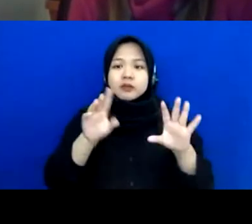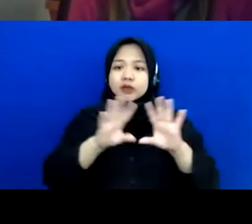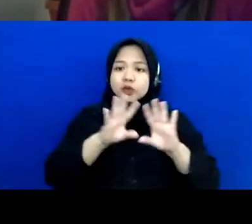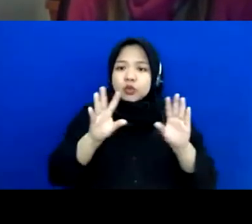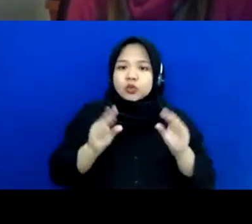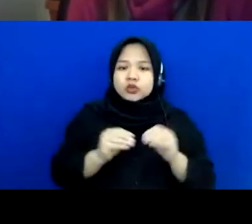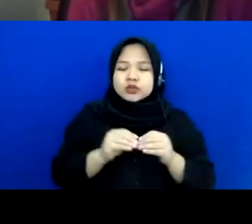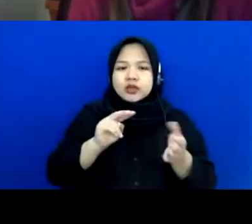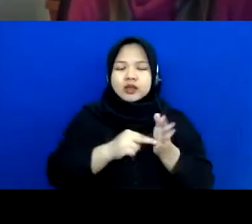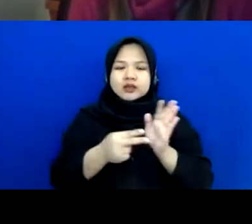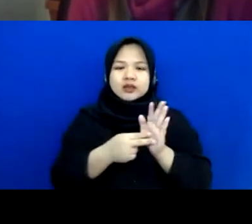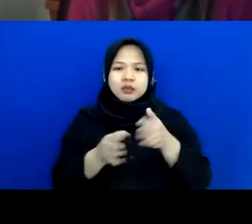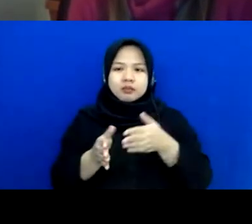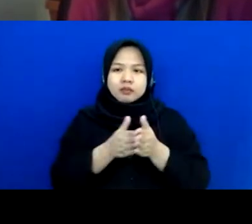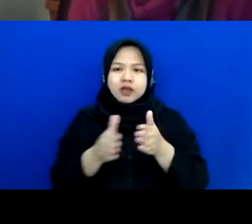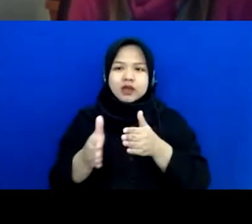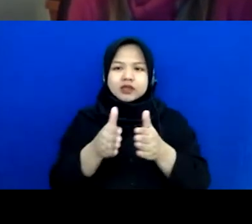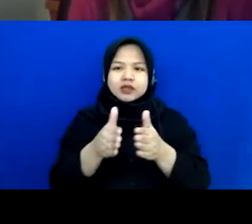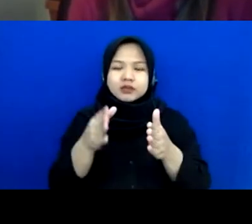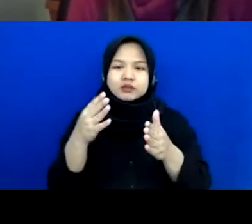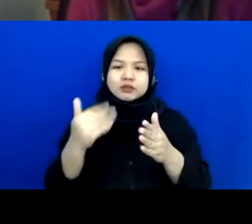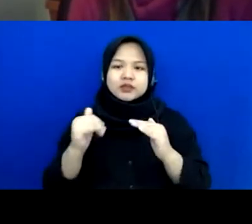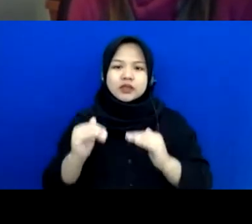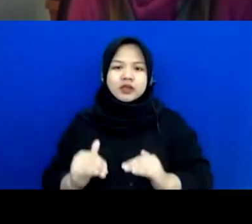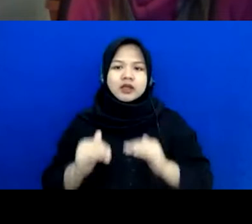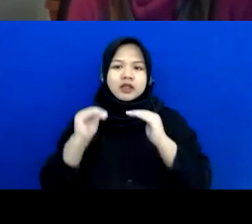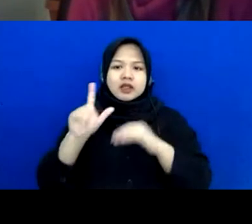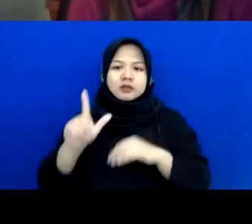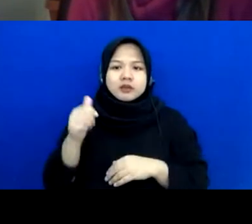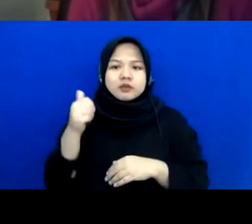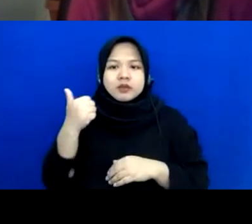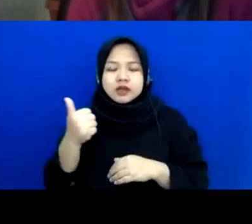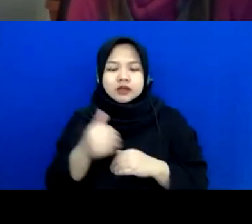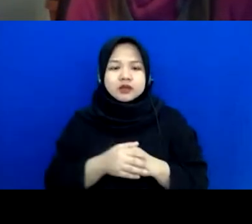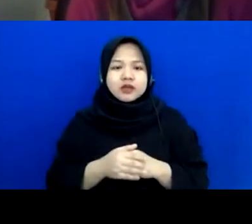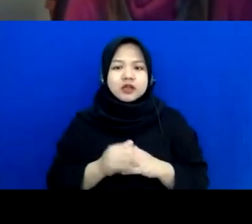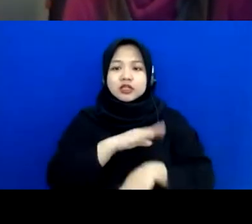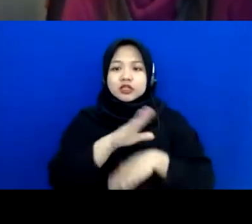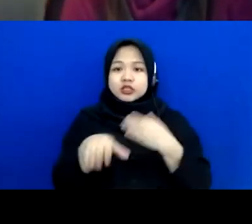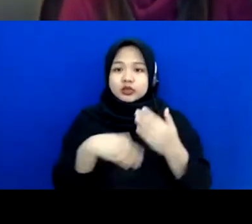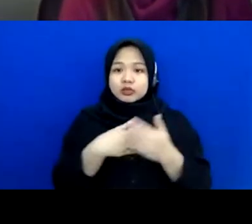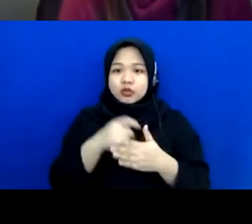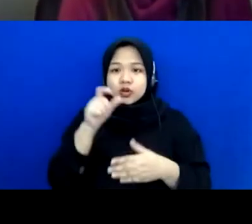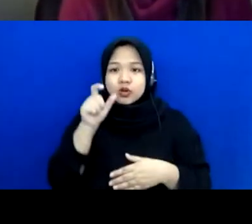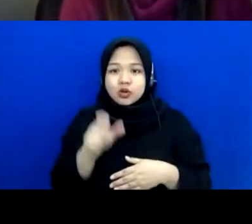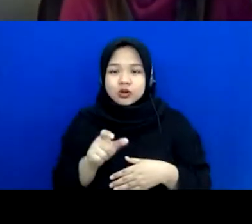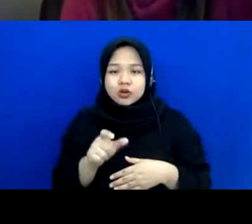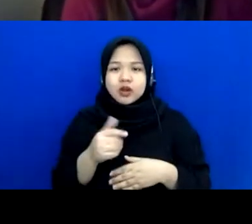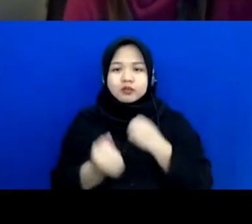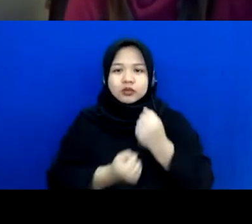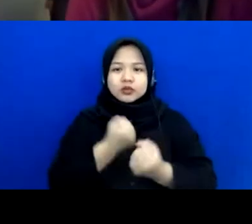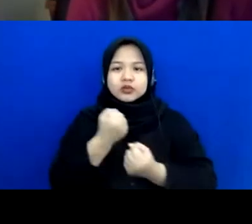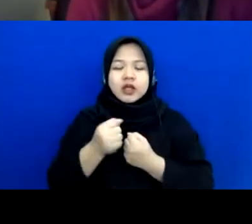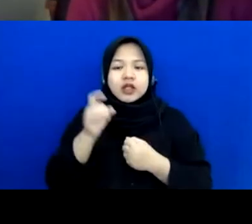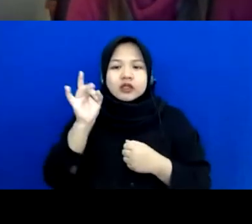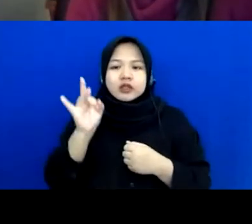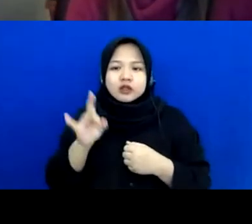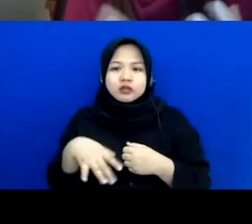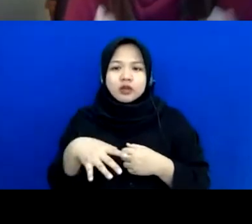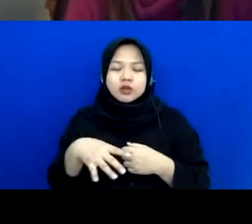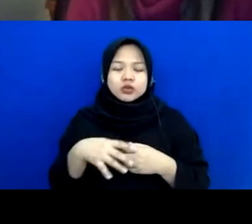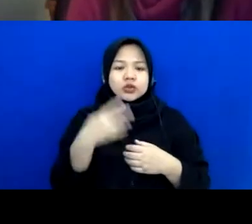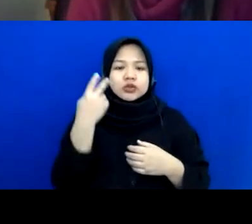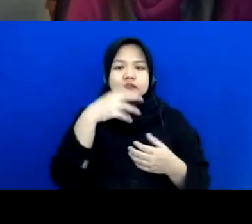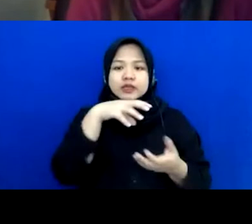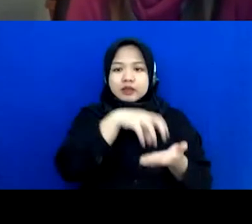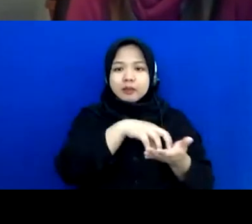build mechanisms for persons with disabilities and everyone to thrive, including in the workplace."